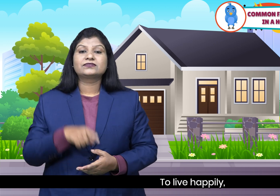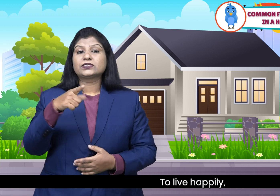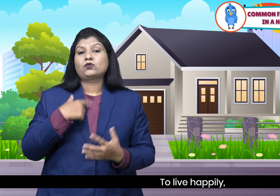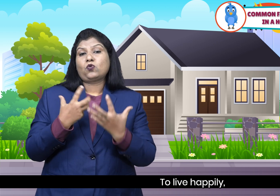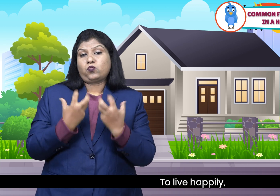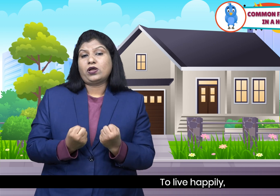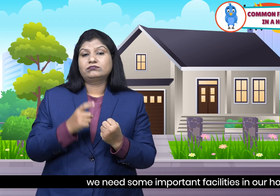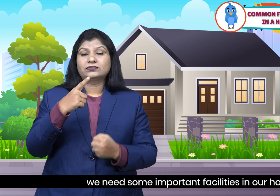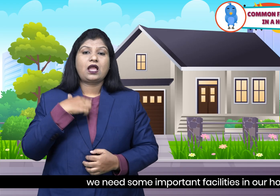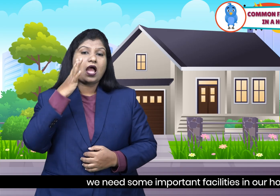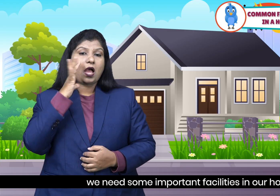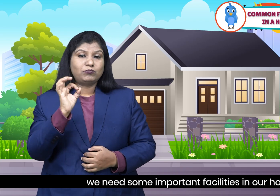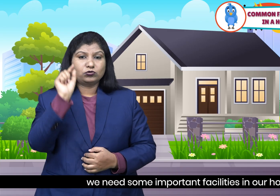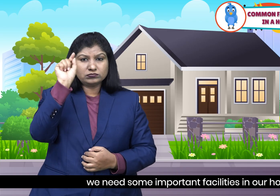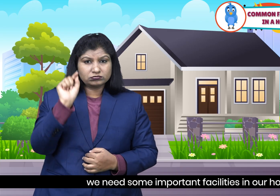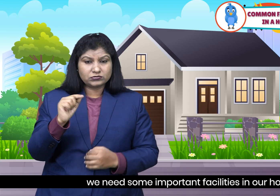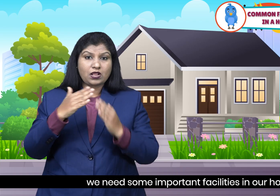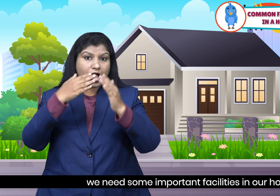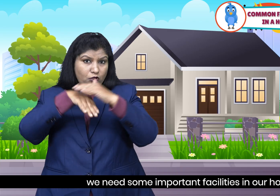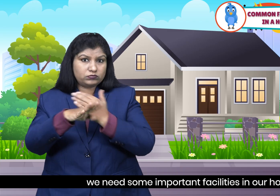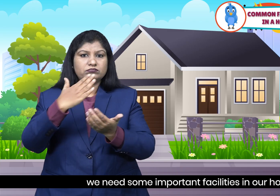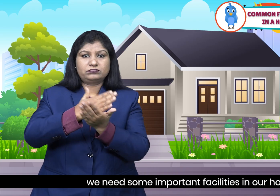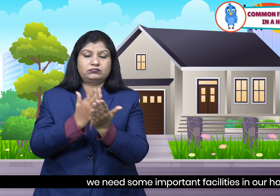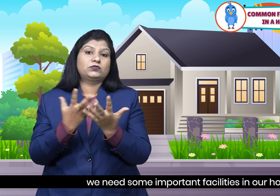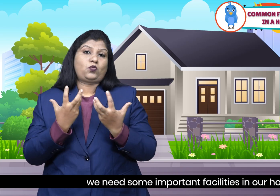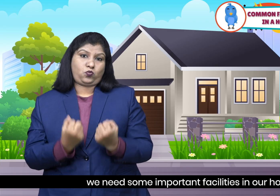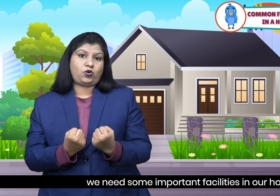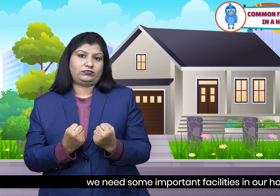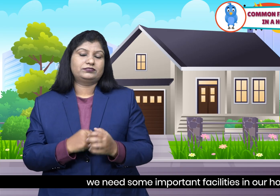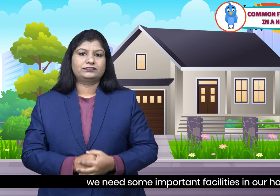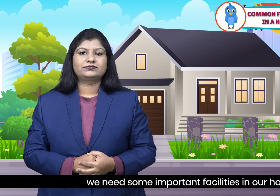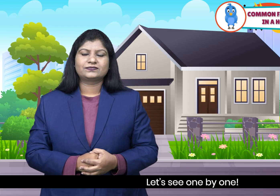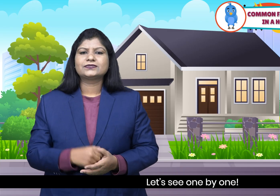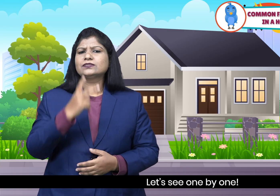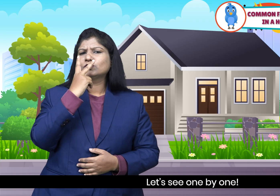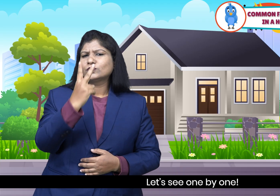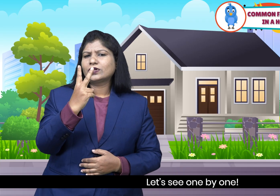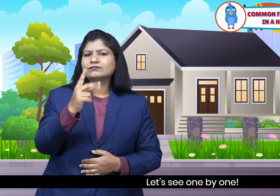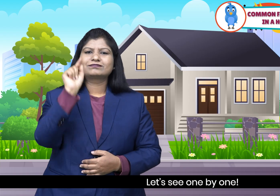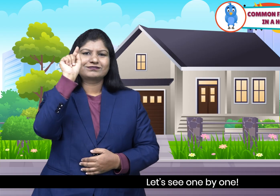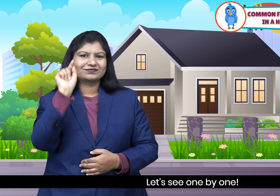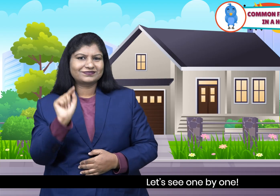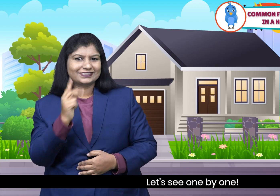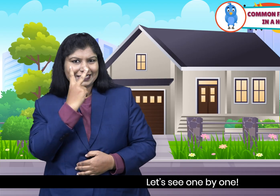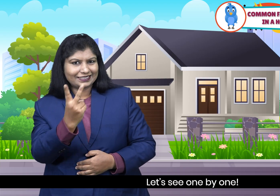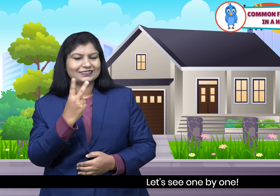To live happily, we need some important facilities in a house. Let's see one by